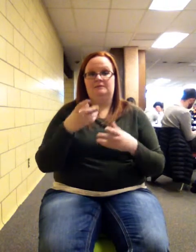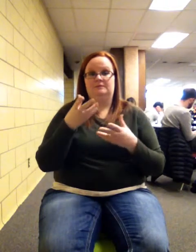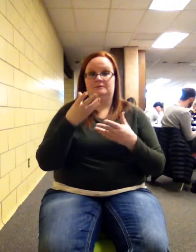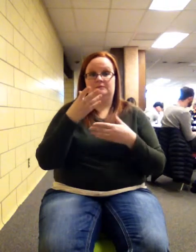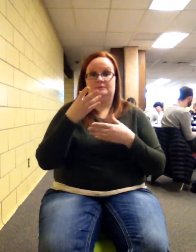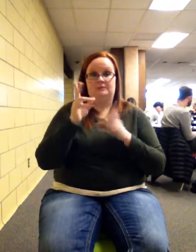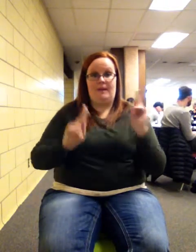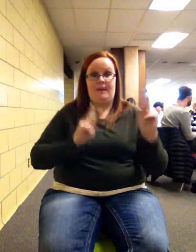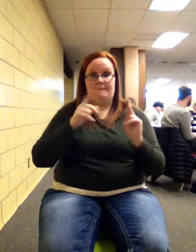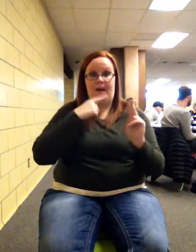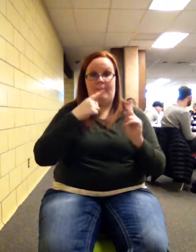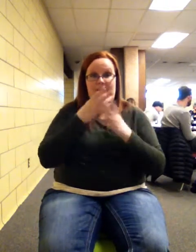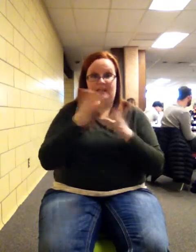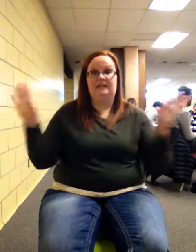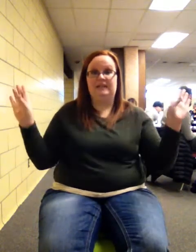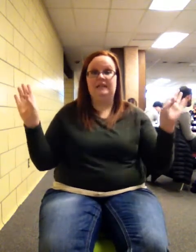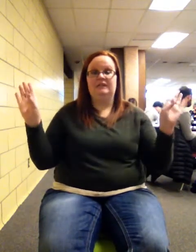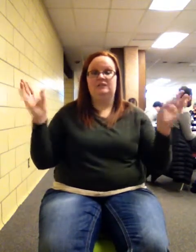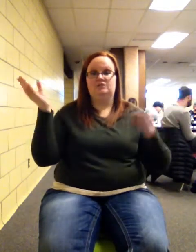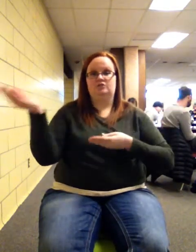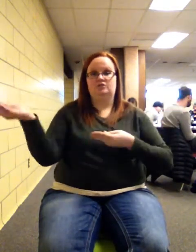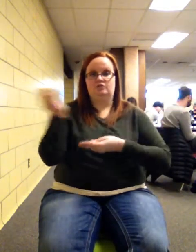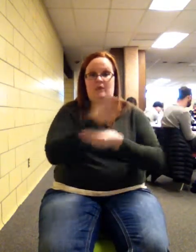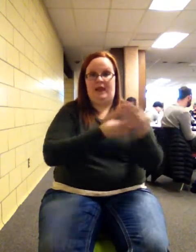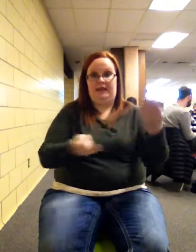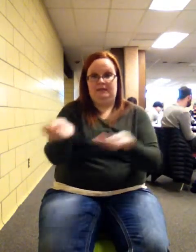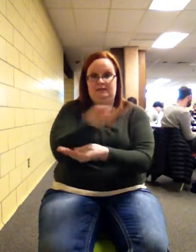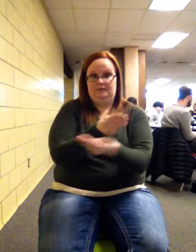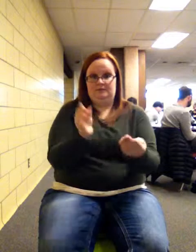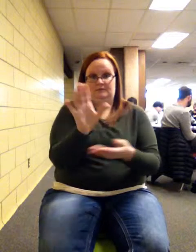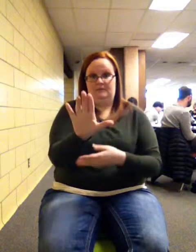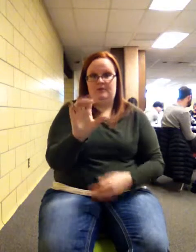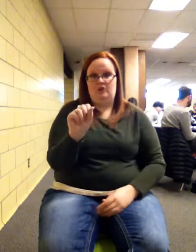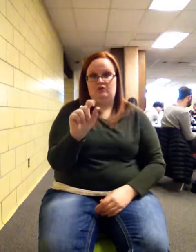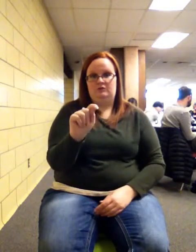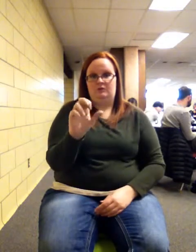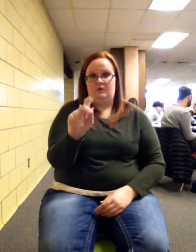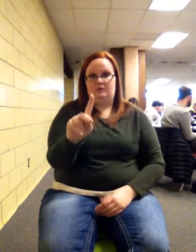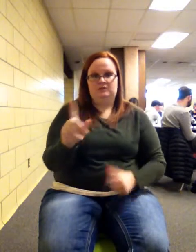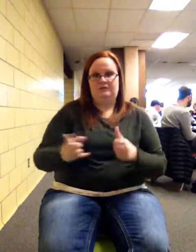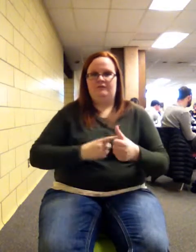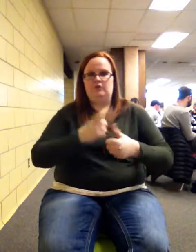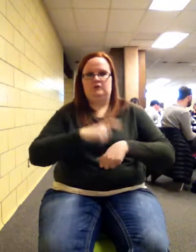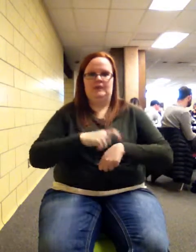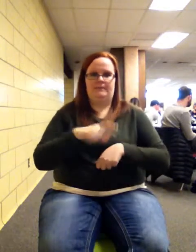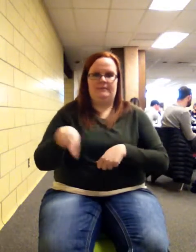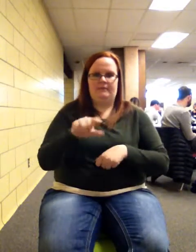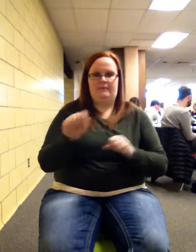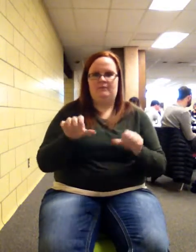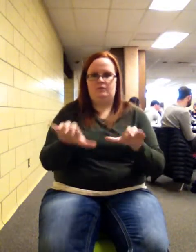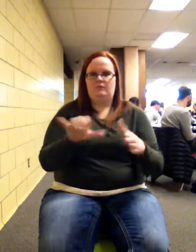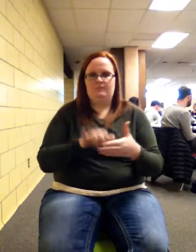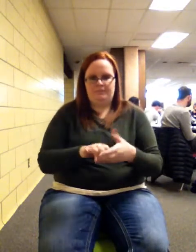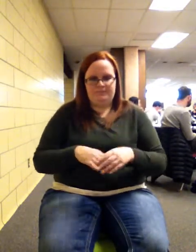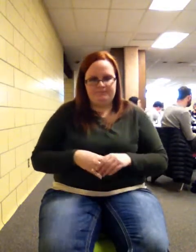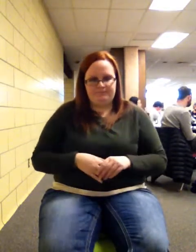In other words, it's the first time that anybody in the public can own that stock. So what we mentioned in